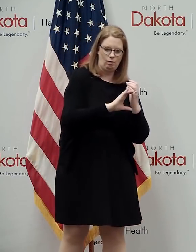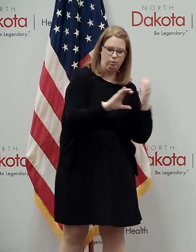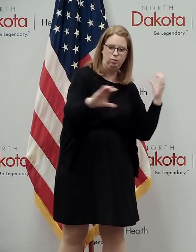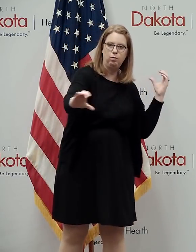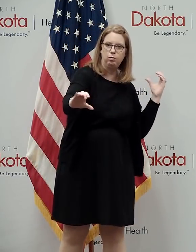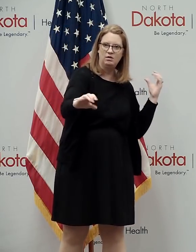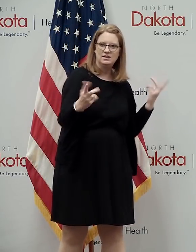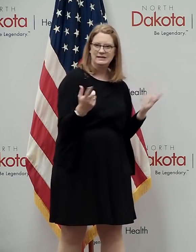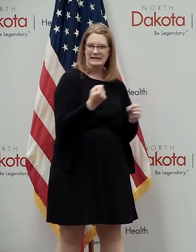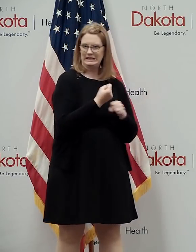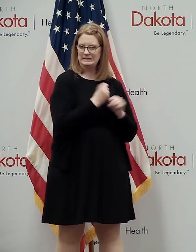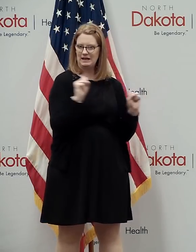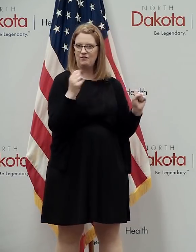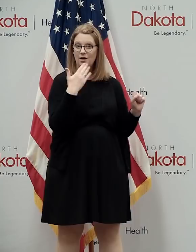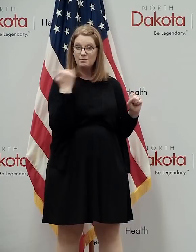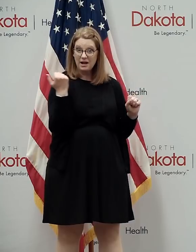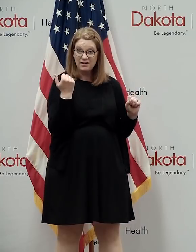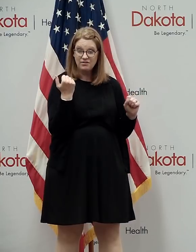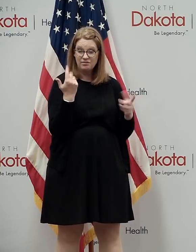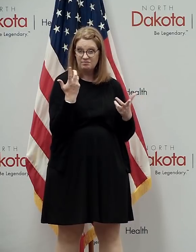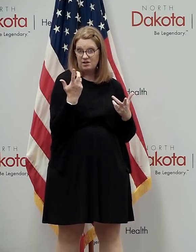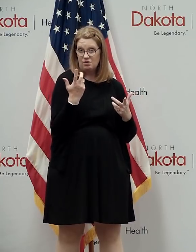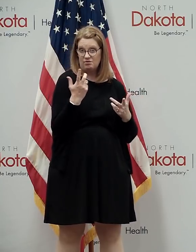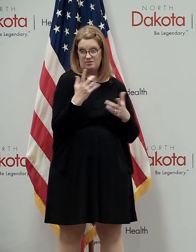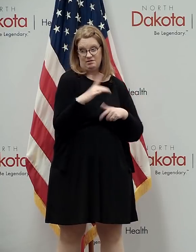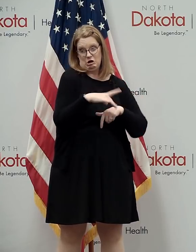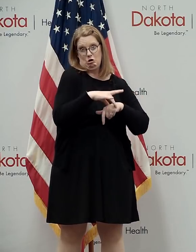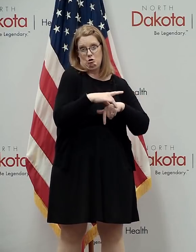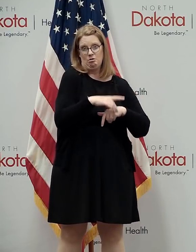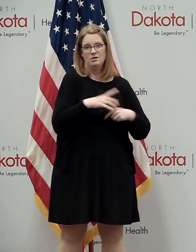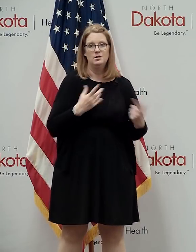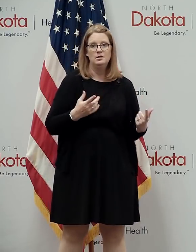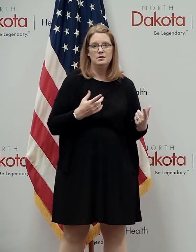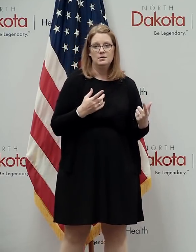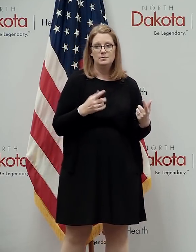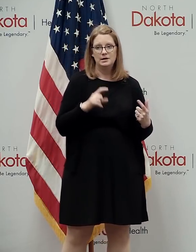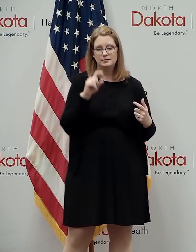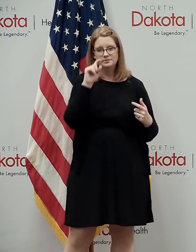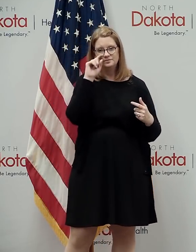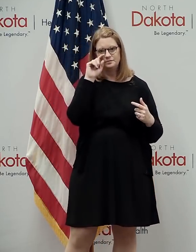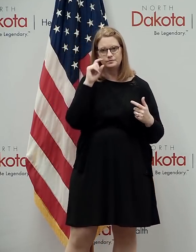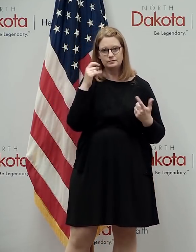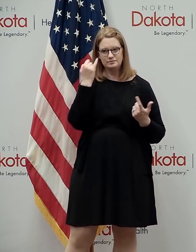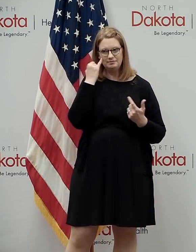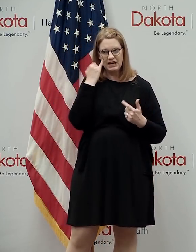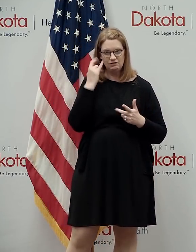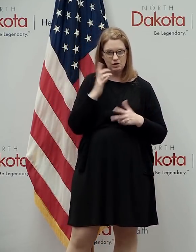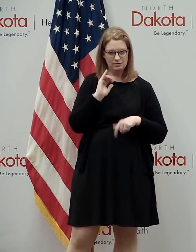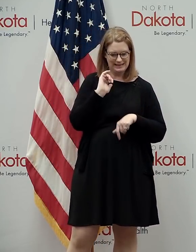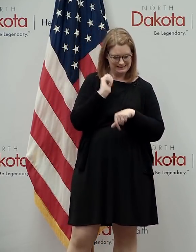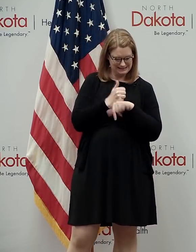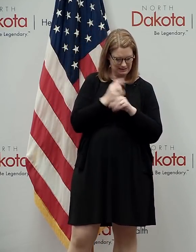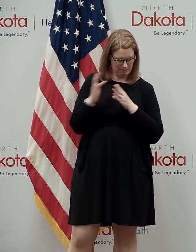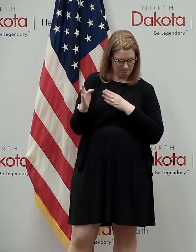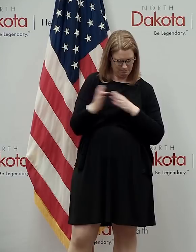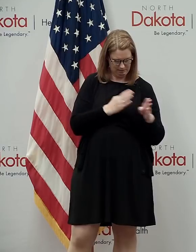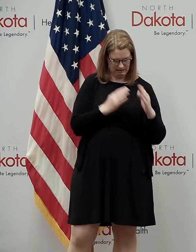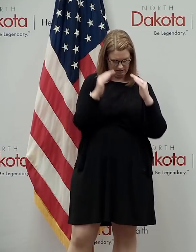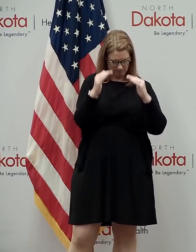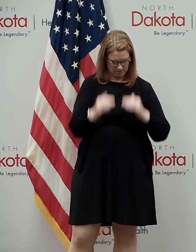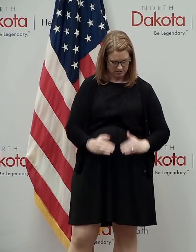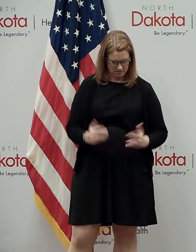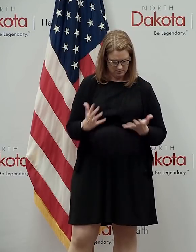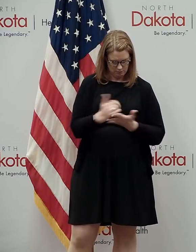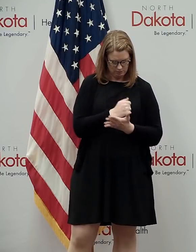is safer and better for the environment than moving it by rail. But if you put together a prospectus to raise capital, and in that prospectus you